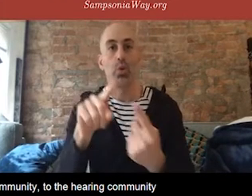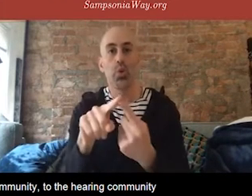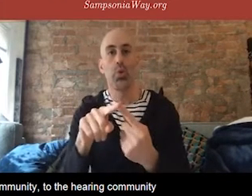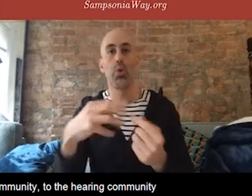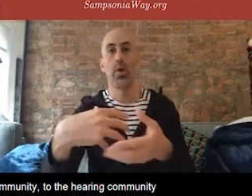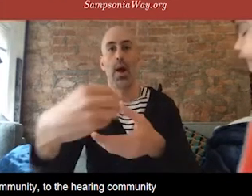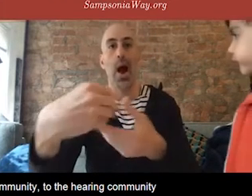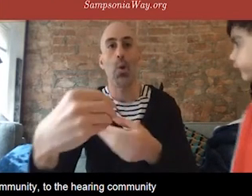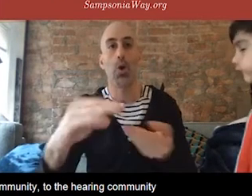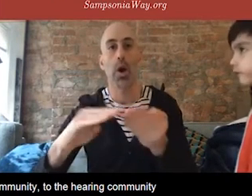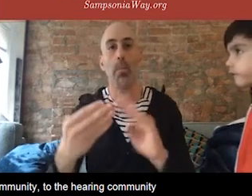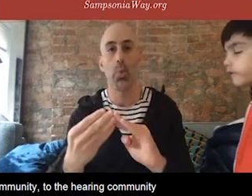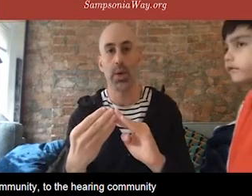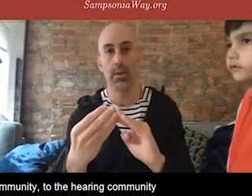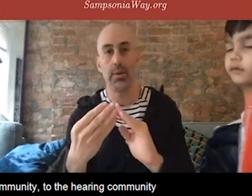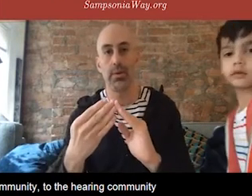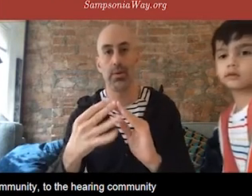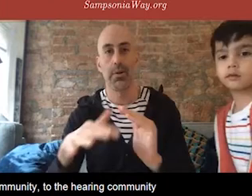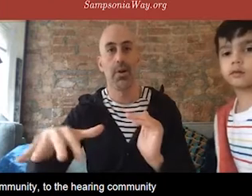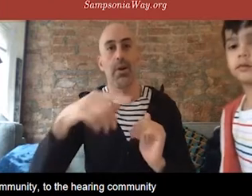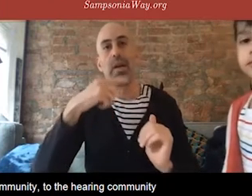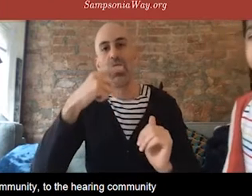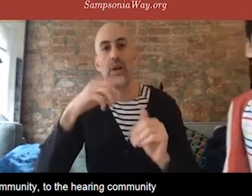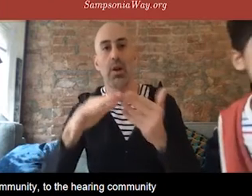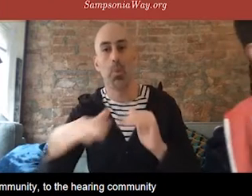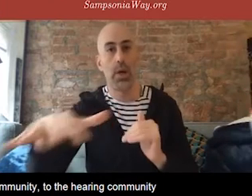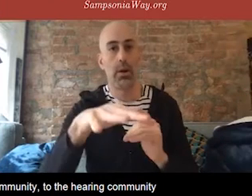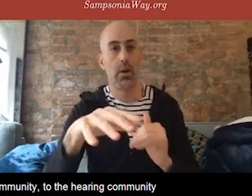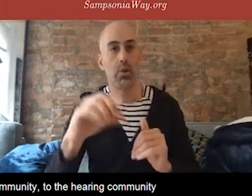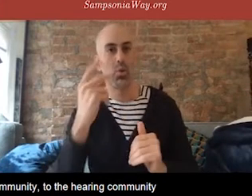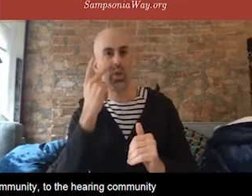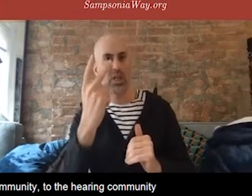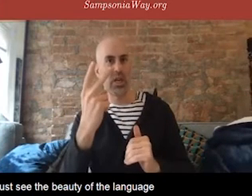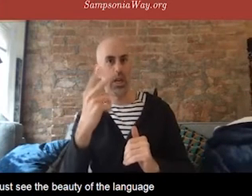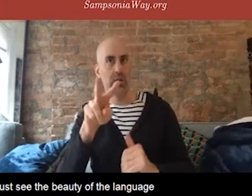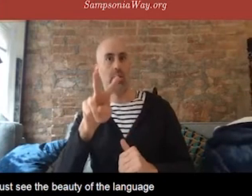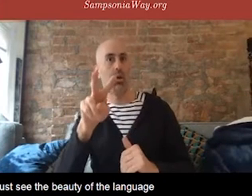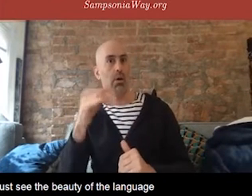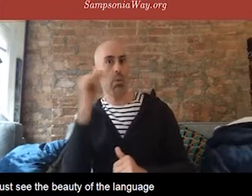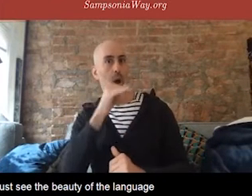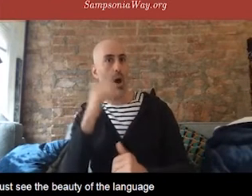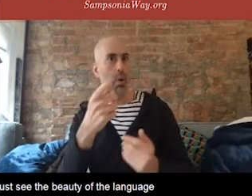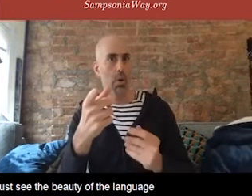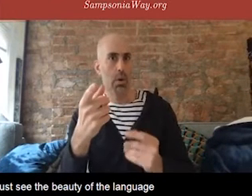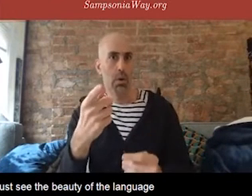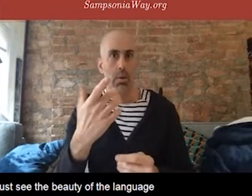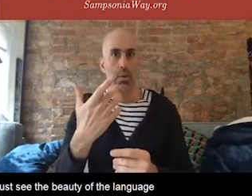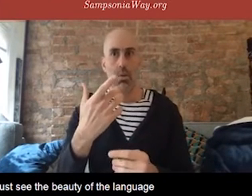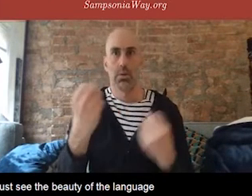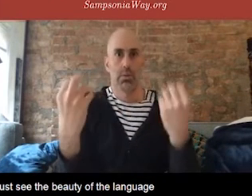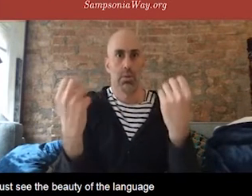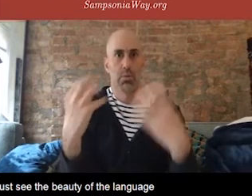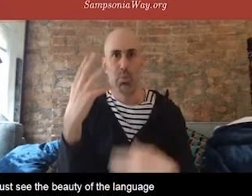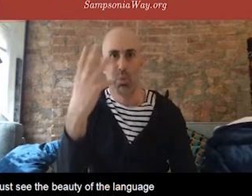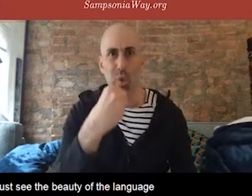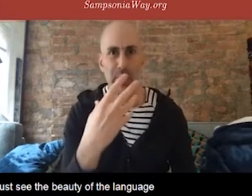that has created a bridge to the outer community, to the hearing community out there, for them to